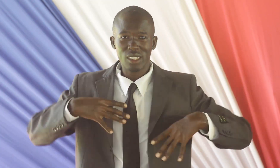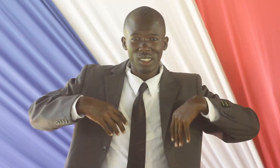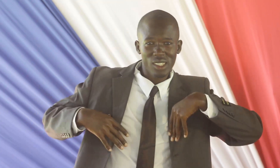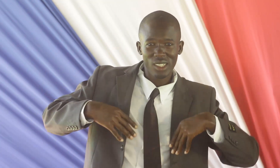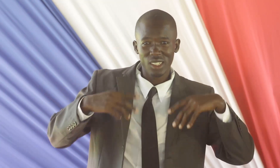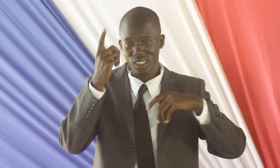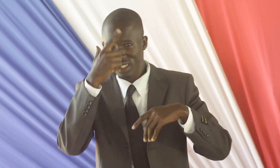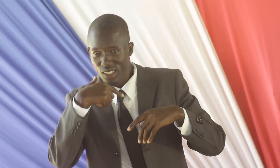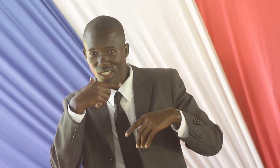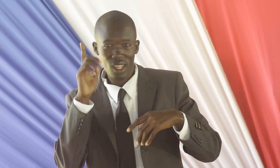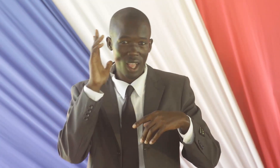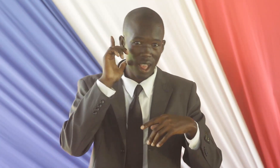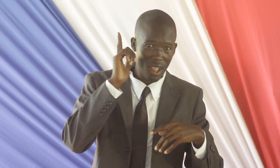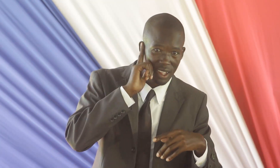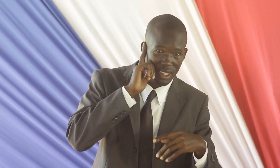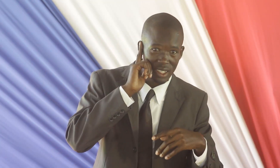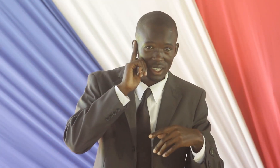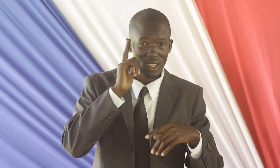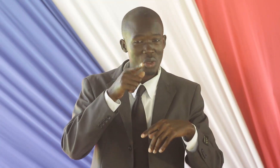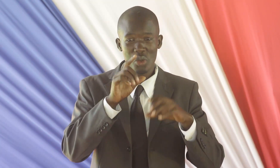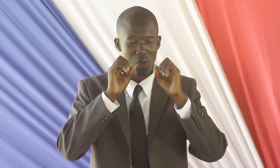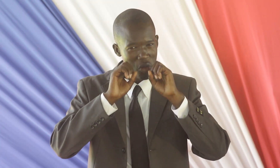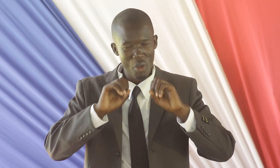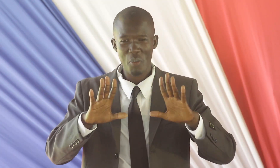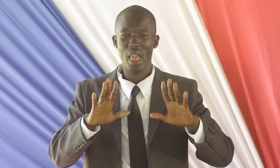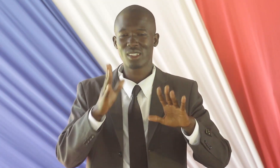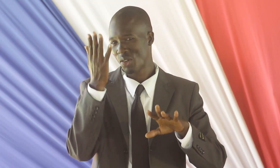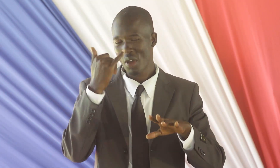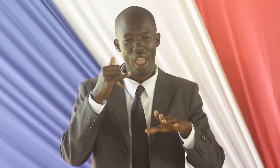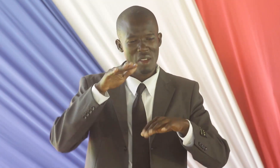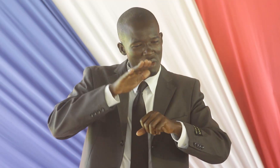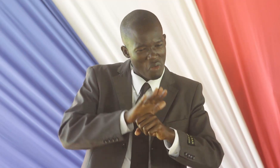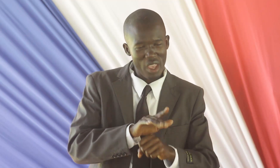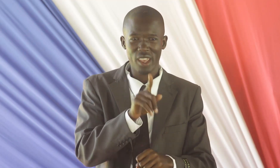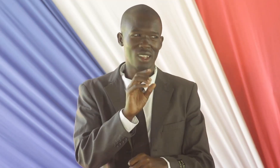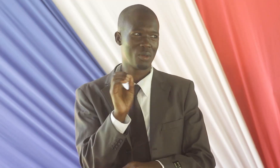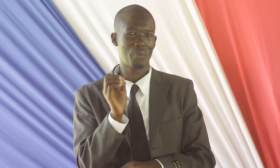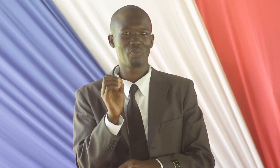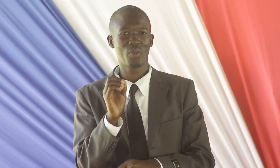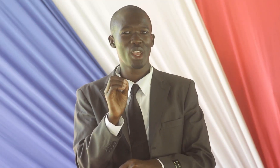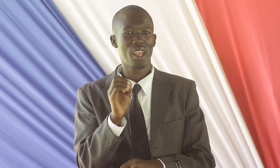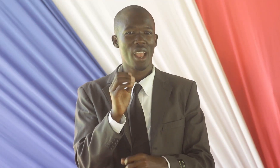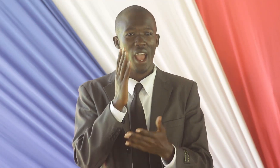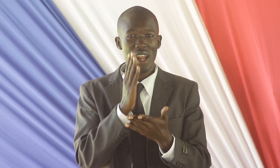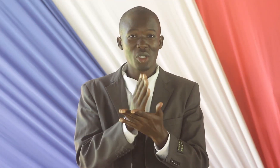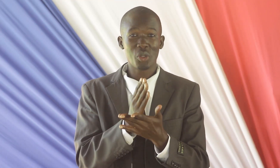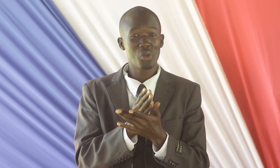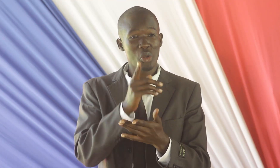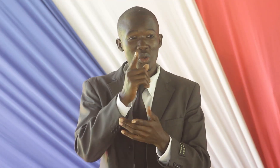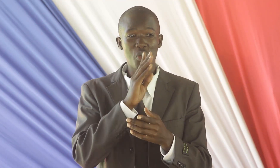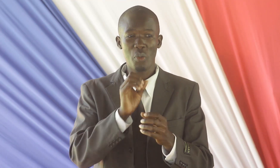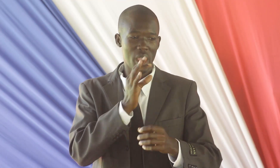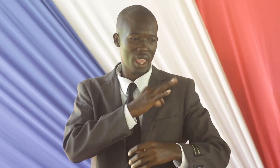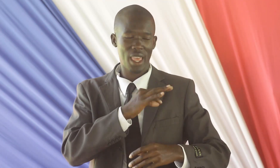be blessed, for they cannot recompense you, for you shall be recompensed at the resurrection of